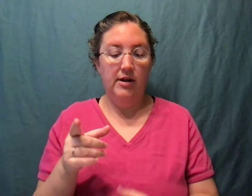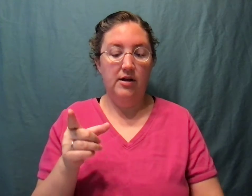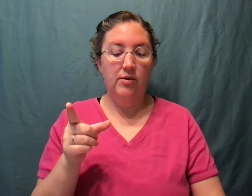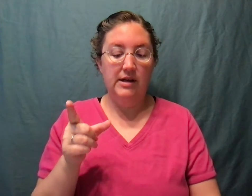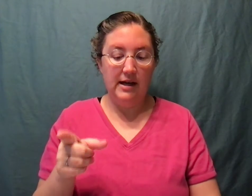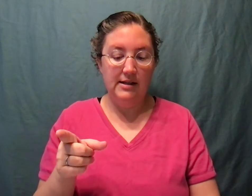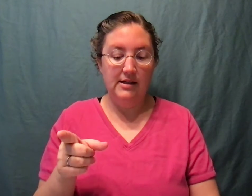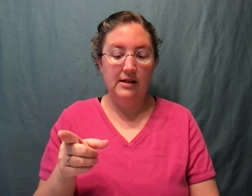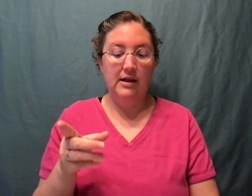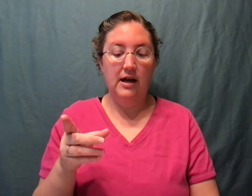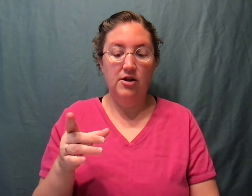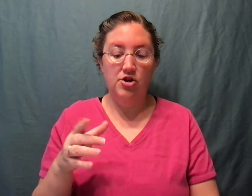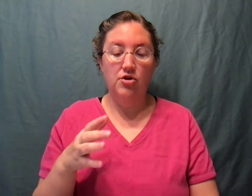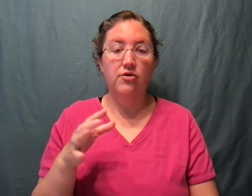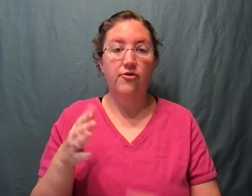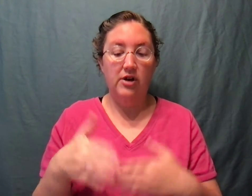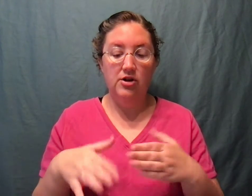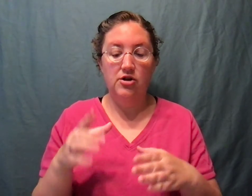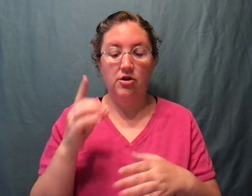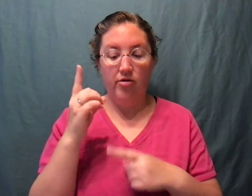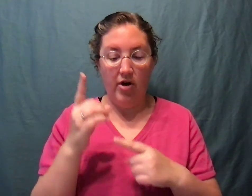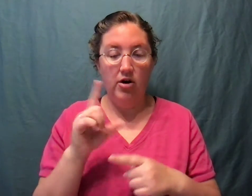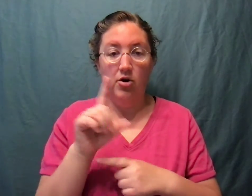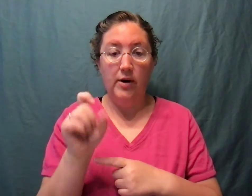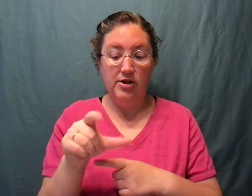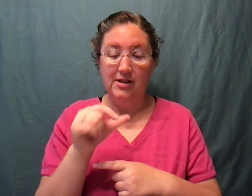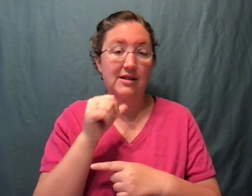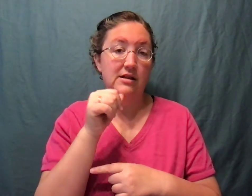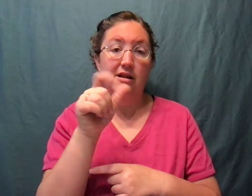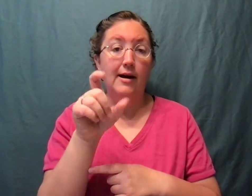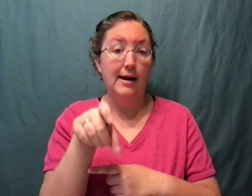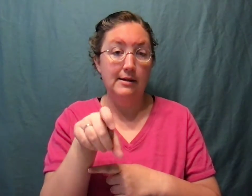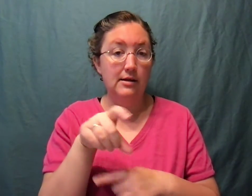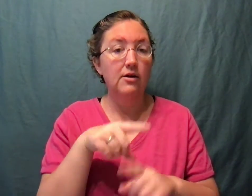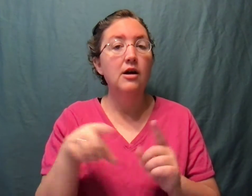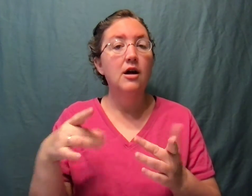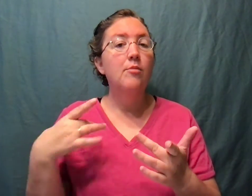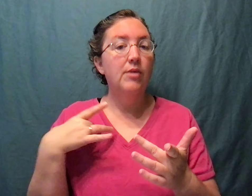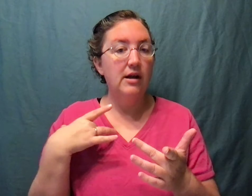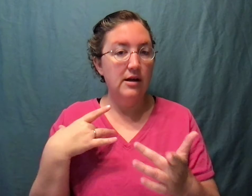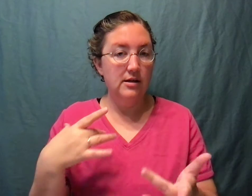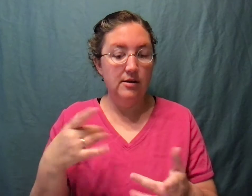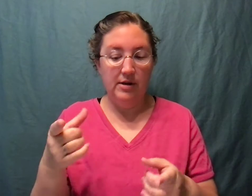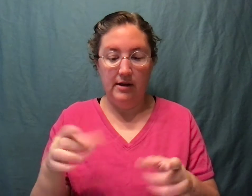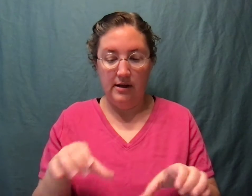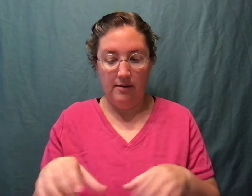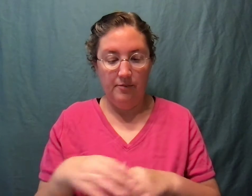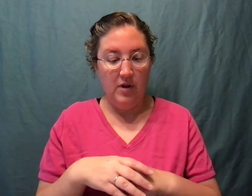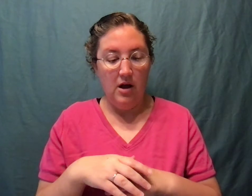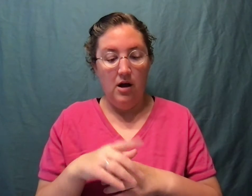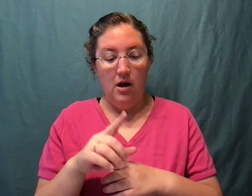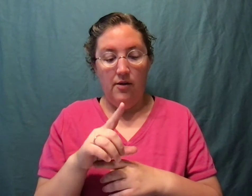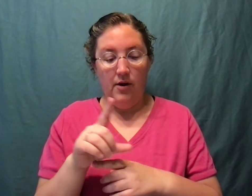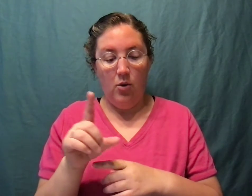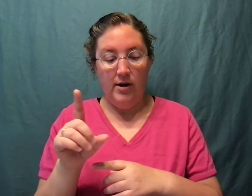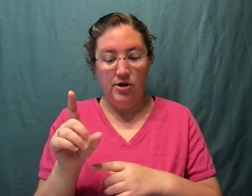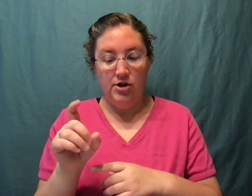with deixis at the end to show you've finished your thought or questions. This is not necessary, but it is typically done. The